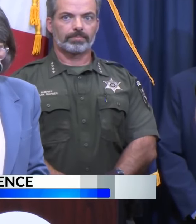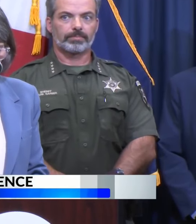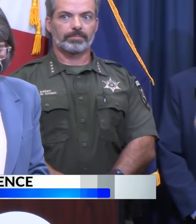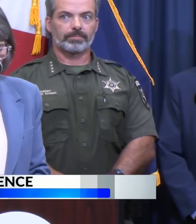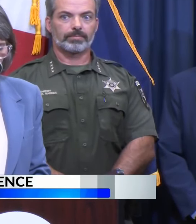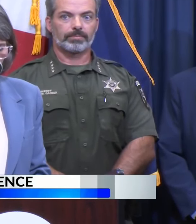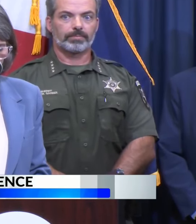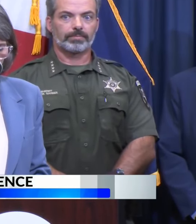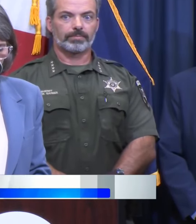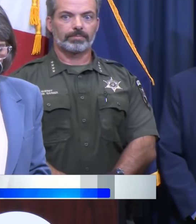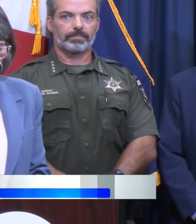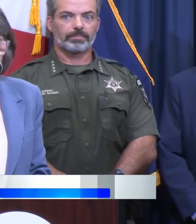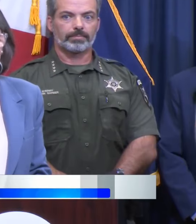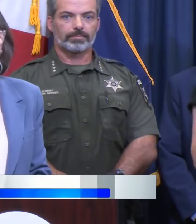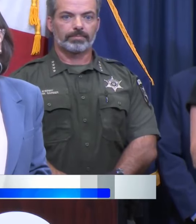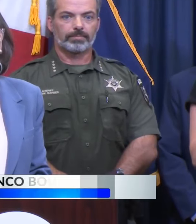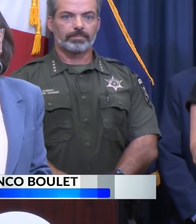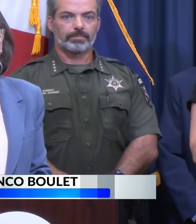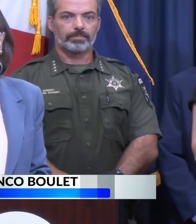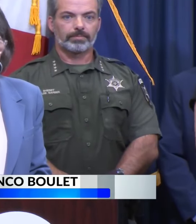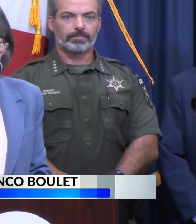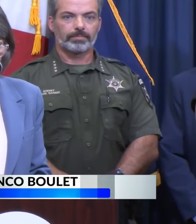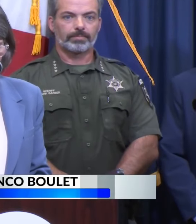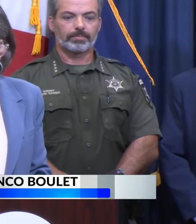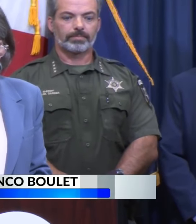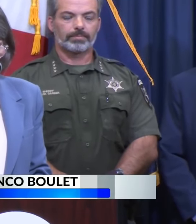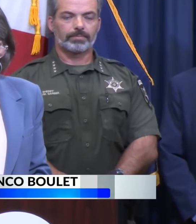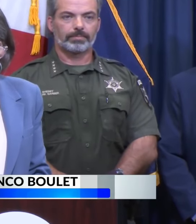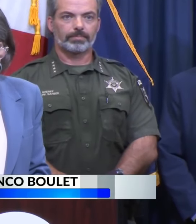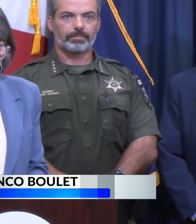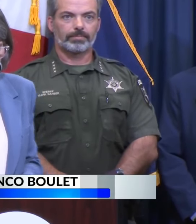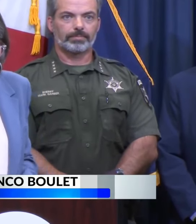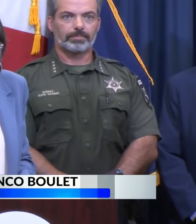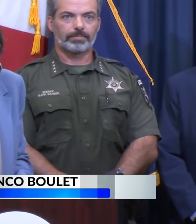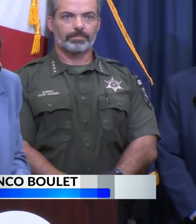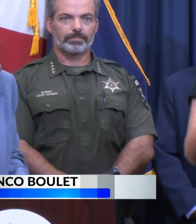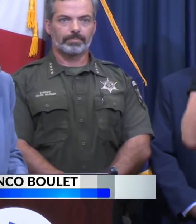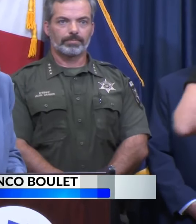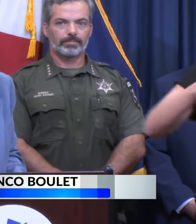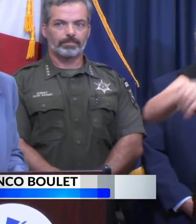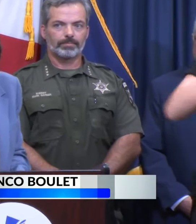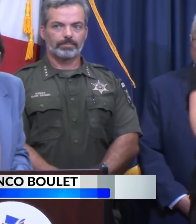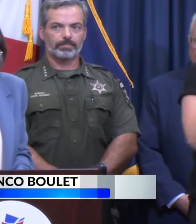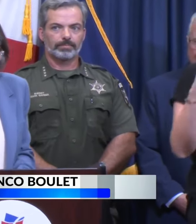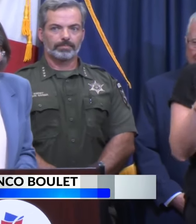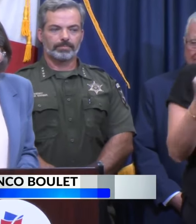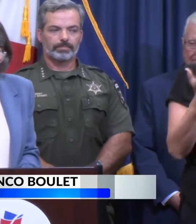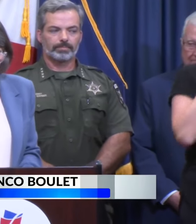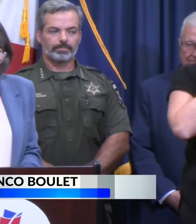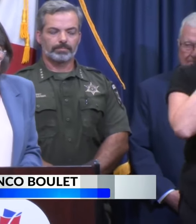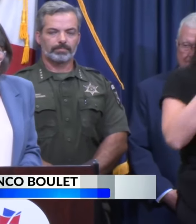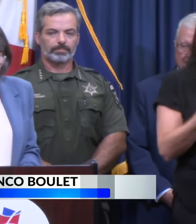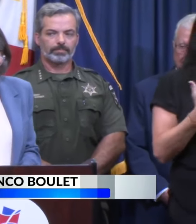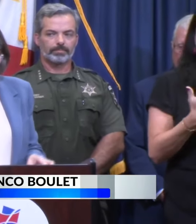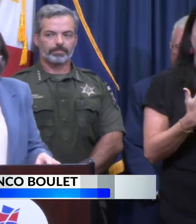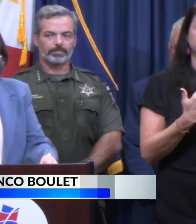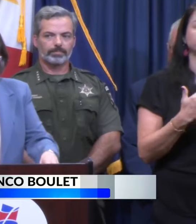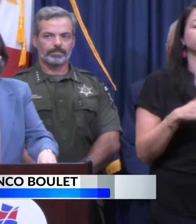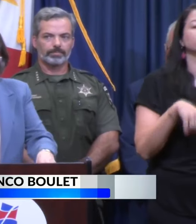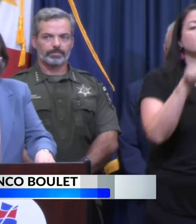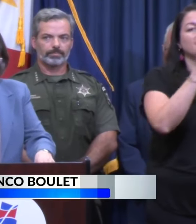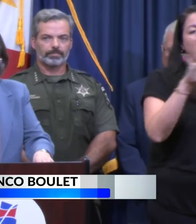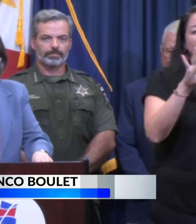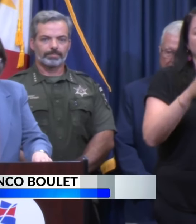of those who have been working around the clock to ensure our safety. Earlier today, we brought the emergency Lafayette